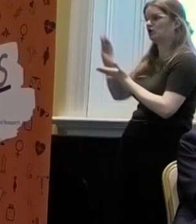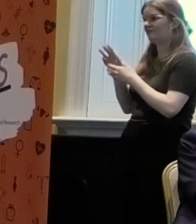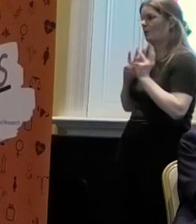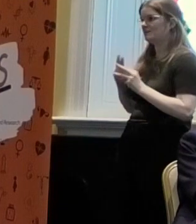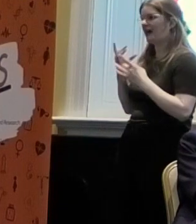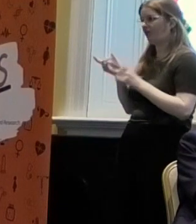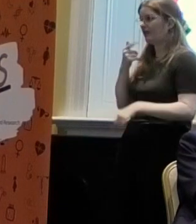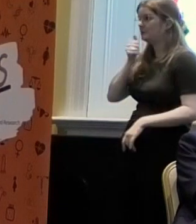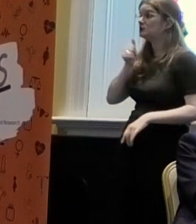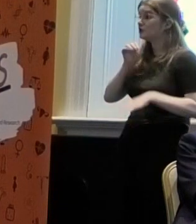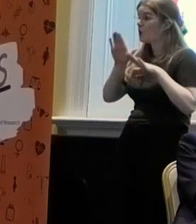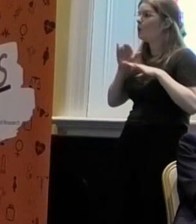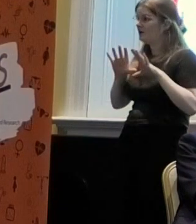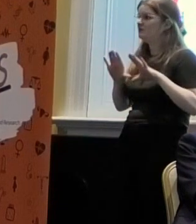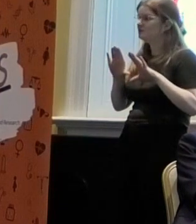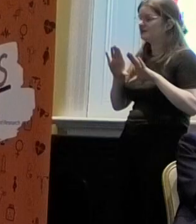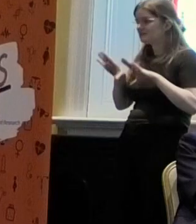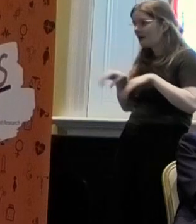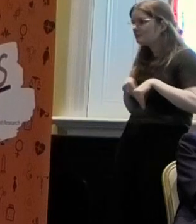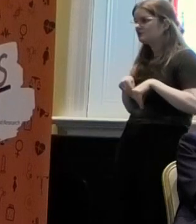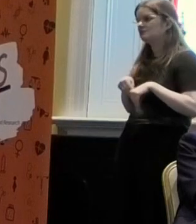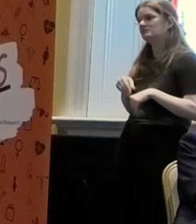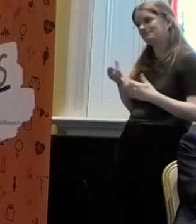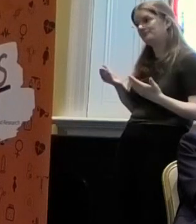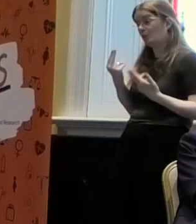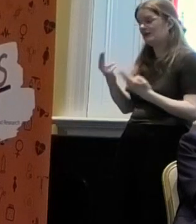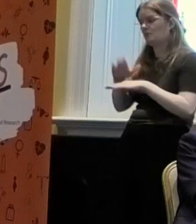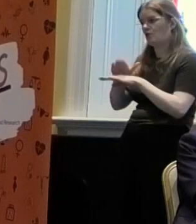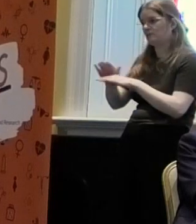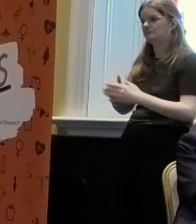been reasonably successful, although more to do.